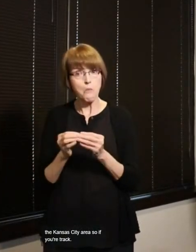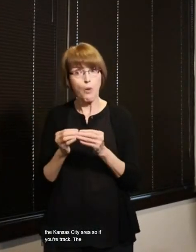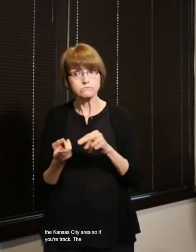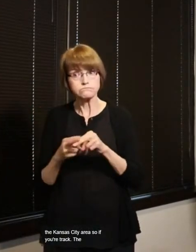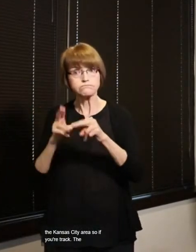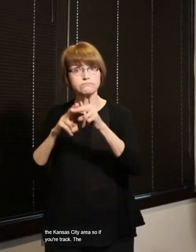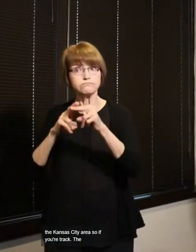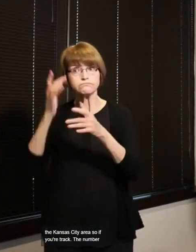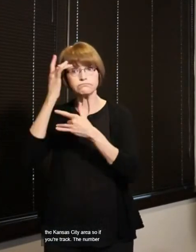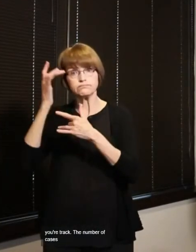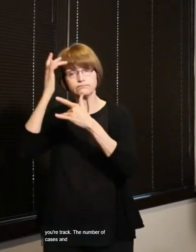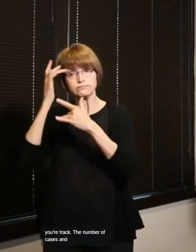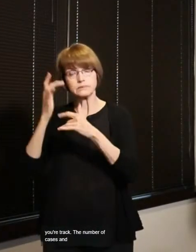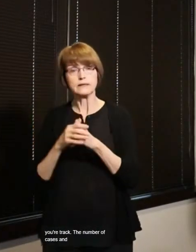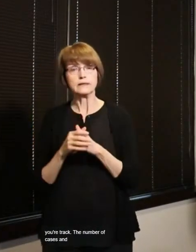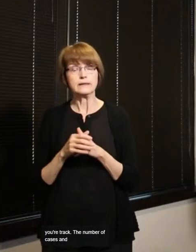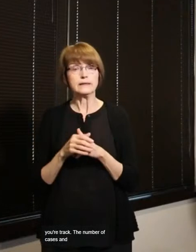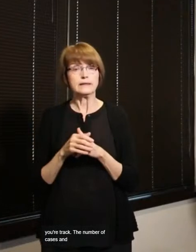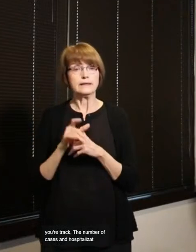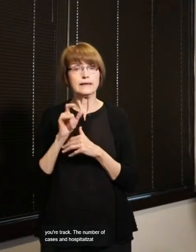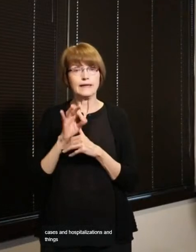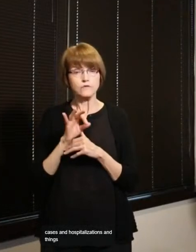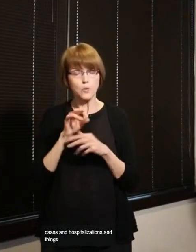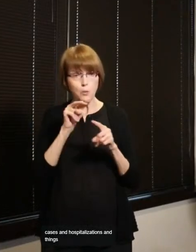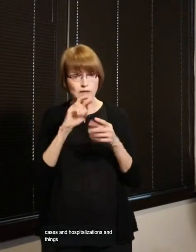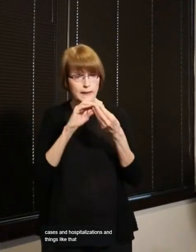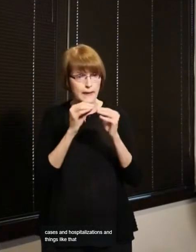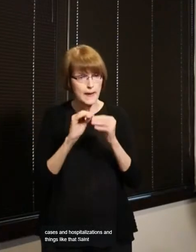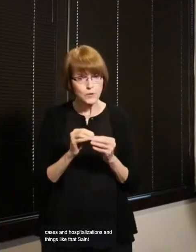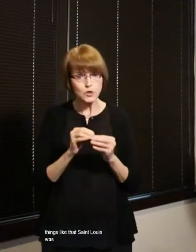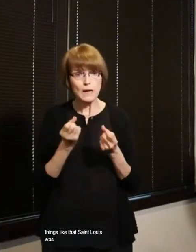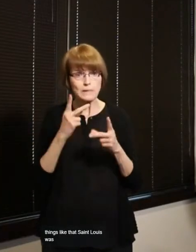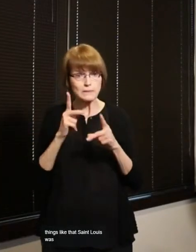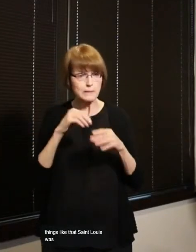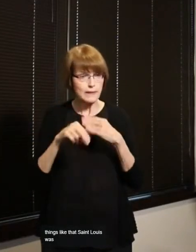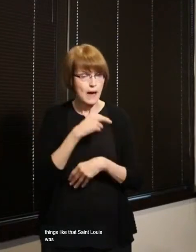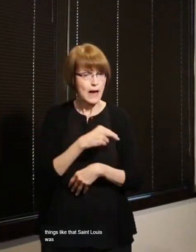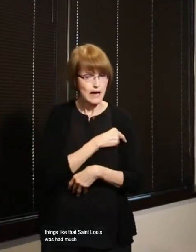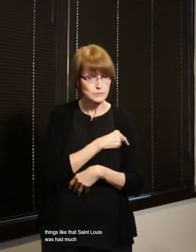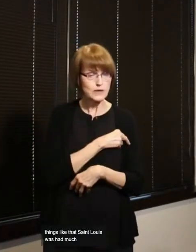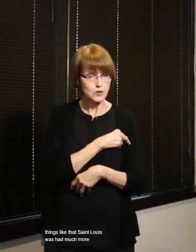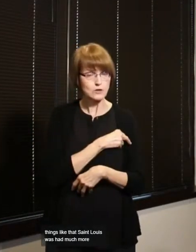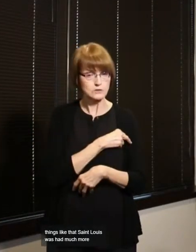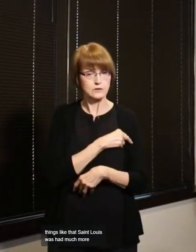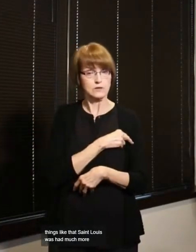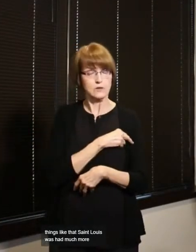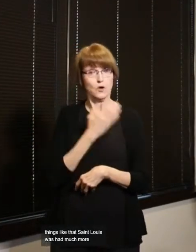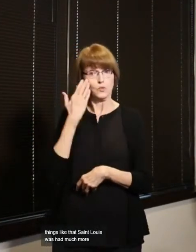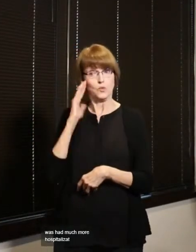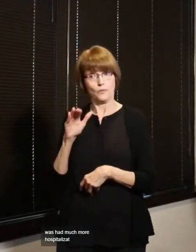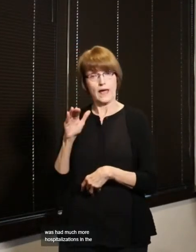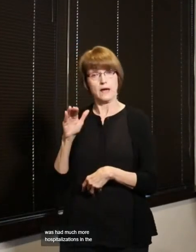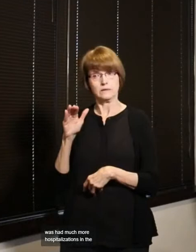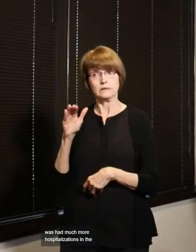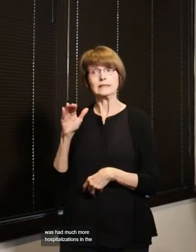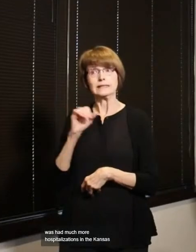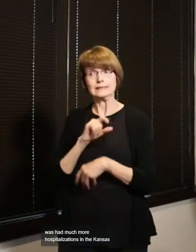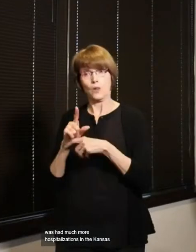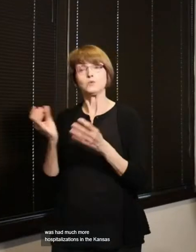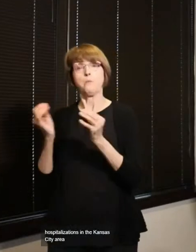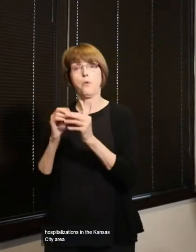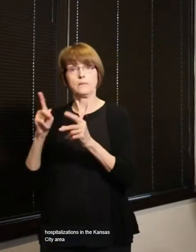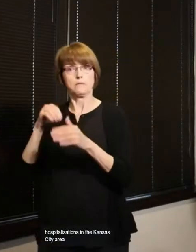the number of cases and hospitalizations and things like that, St. Louis had much more hospitalizations than the Kansas City area